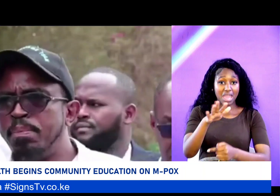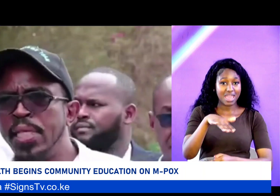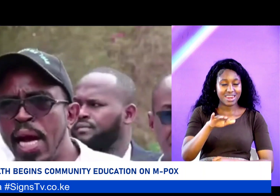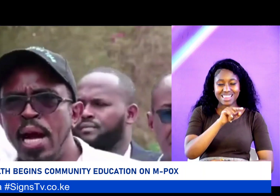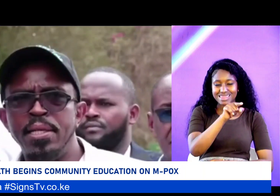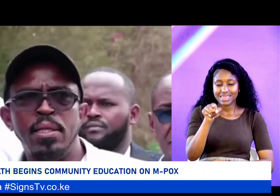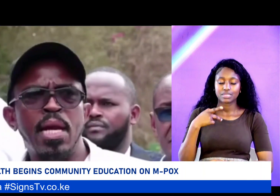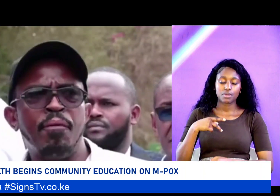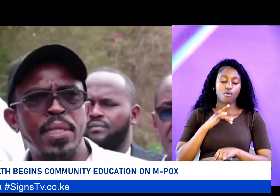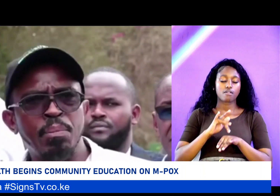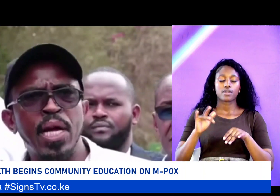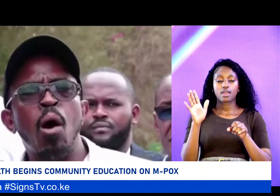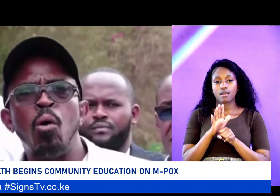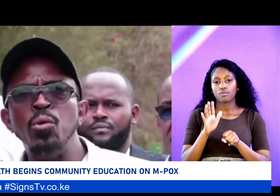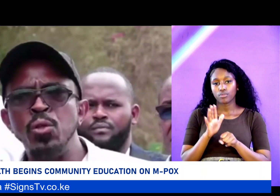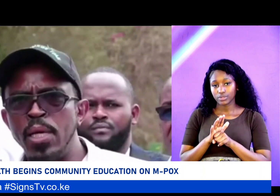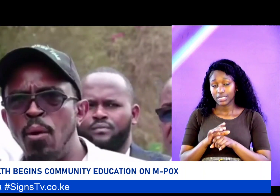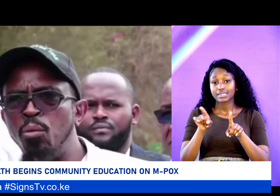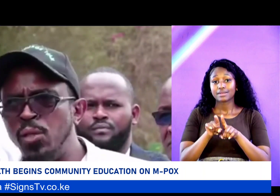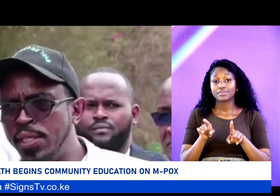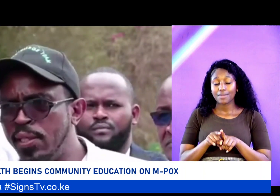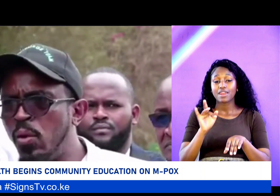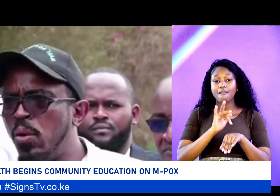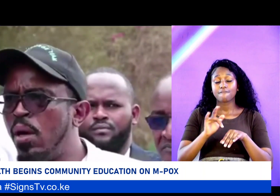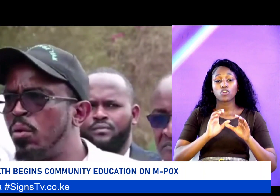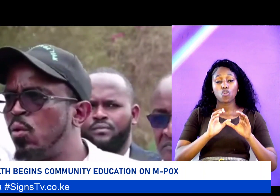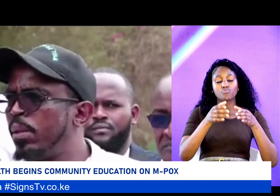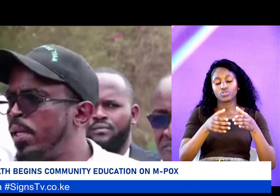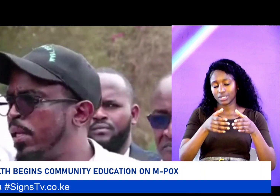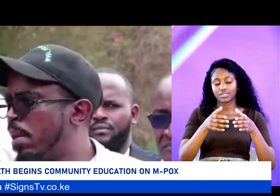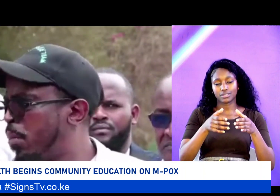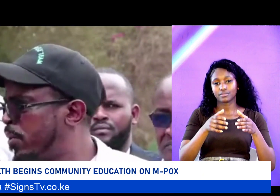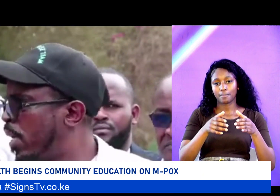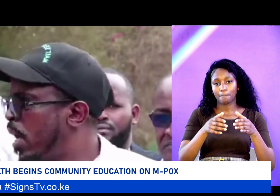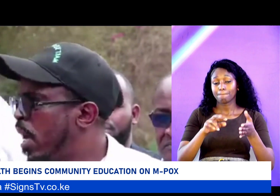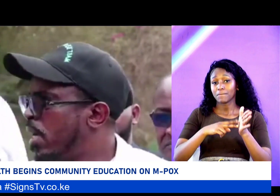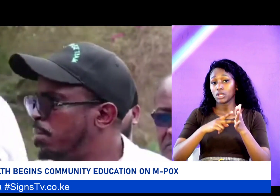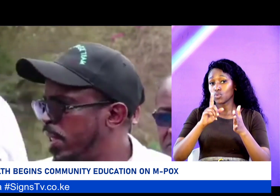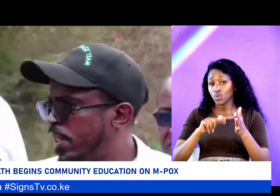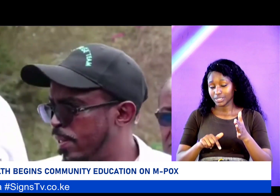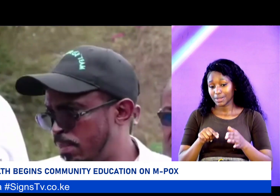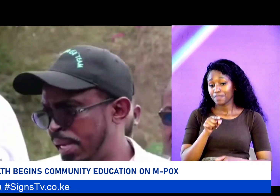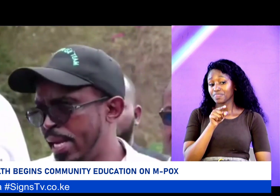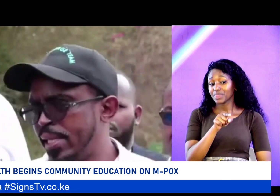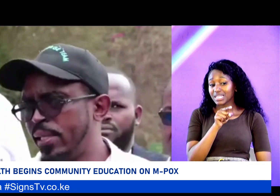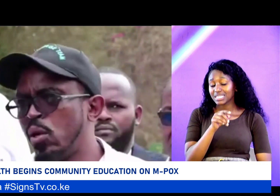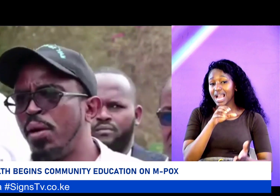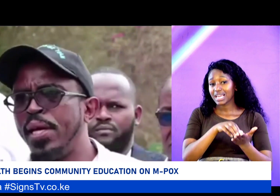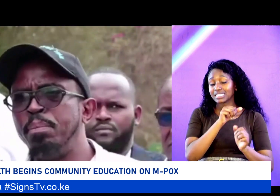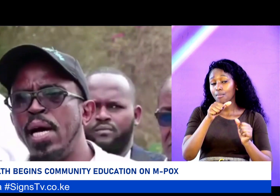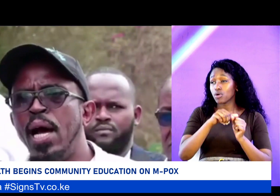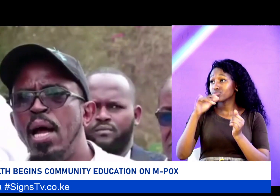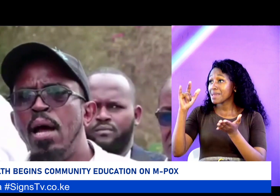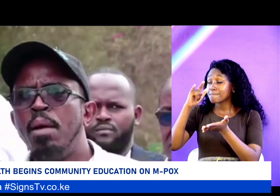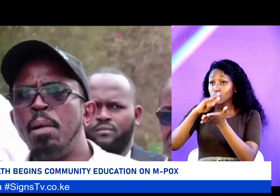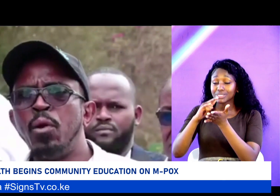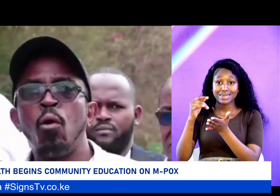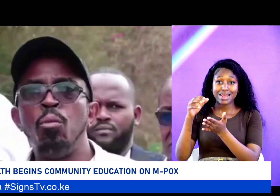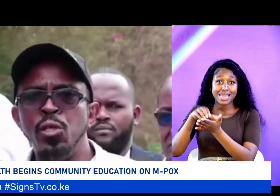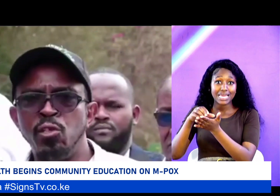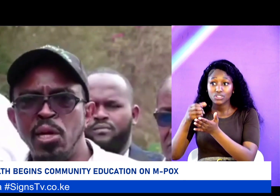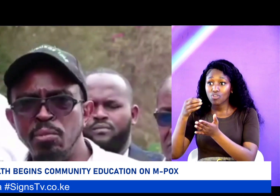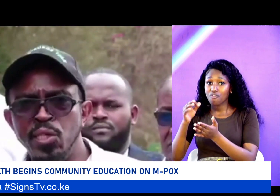wako affected, but pia it affect pia our community. So hatuongei mambo ya imported cases peke yake,